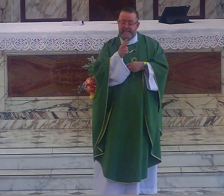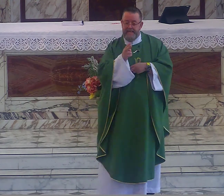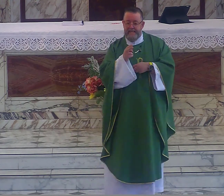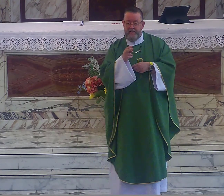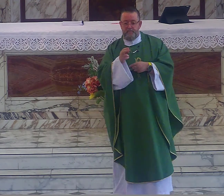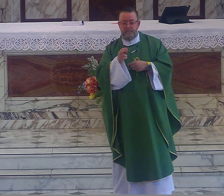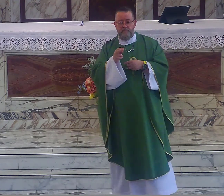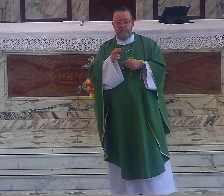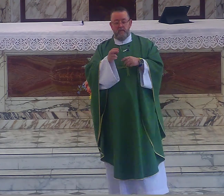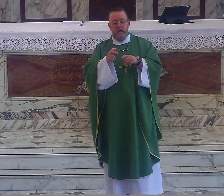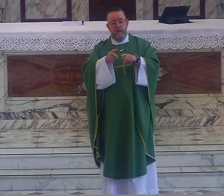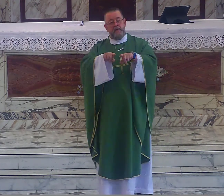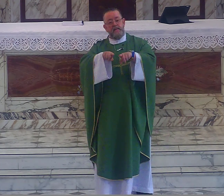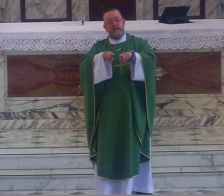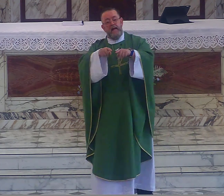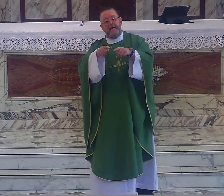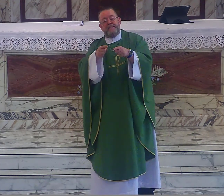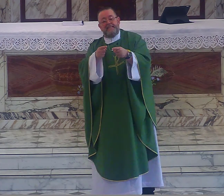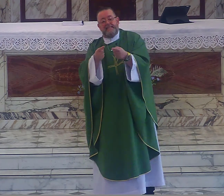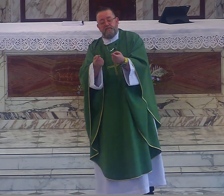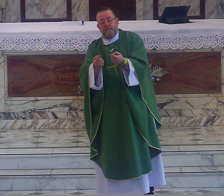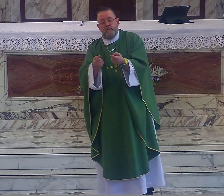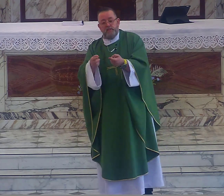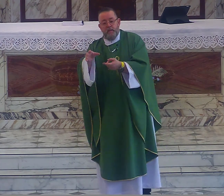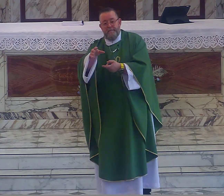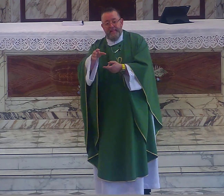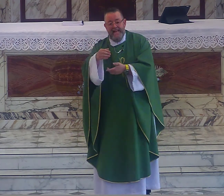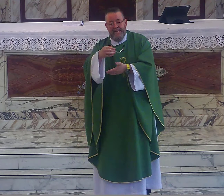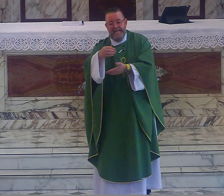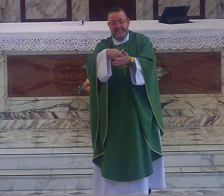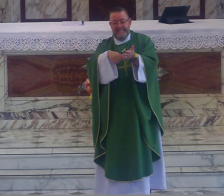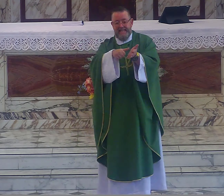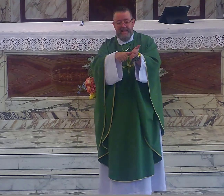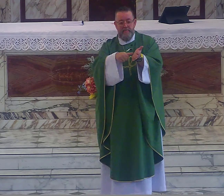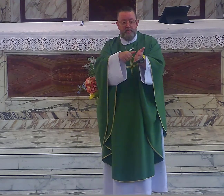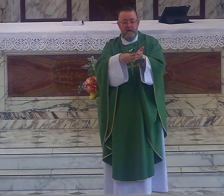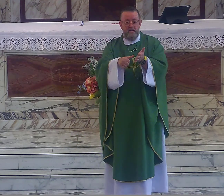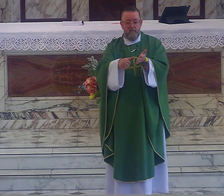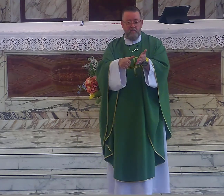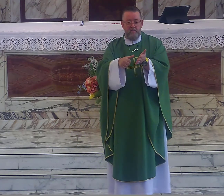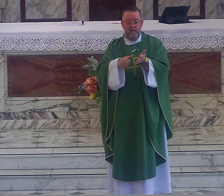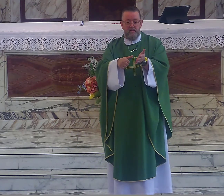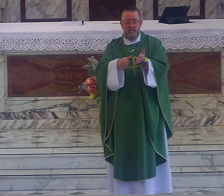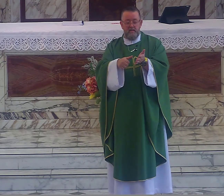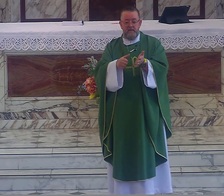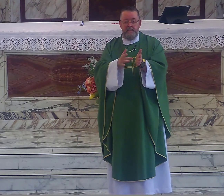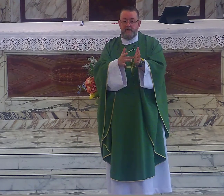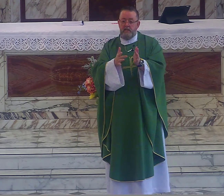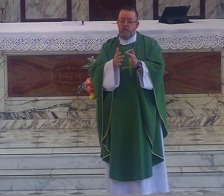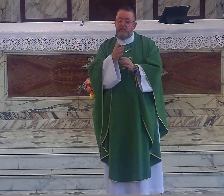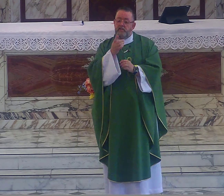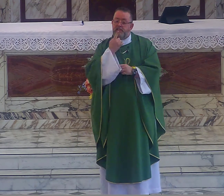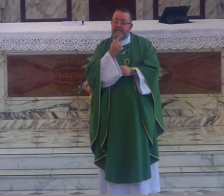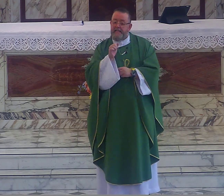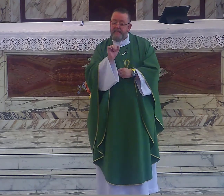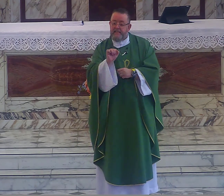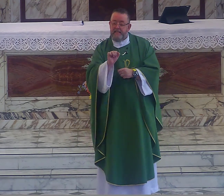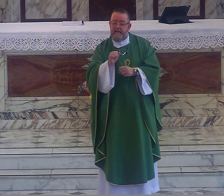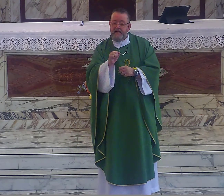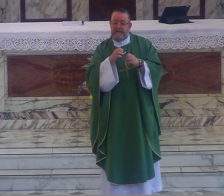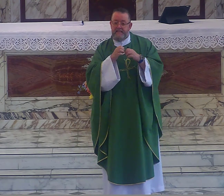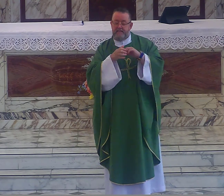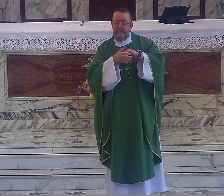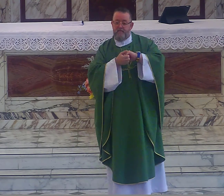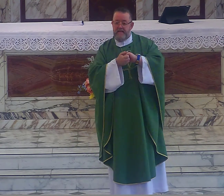We see in a different place in the Bible, Jesus